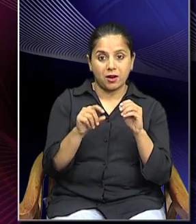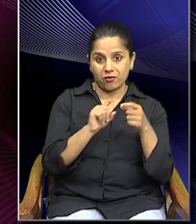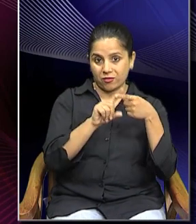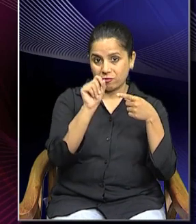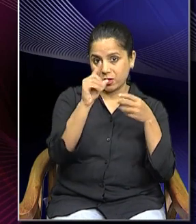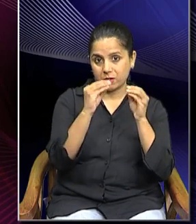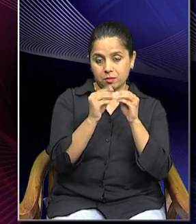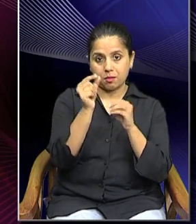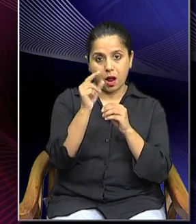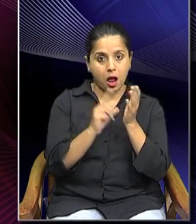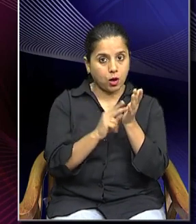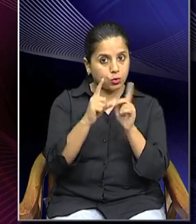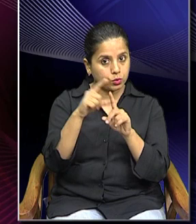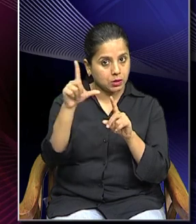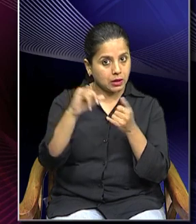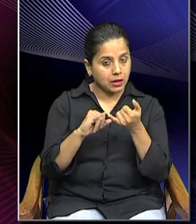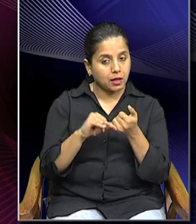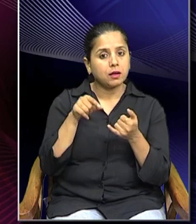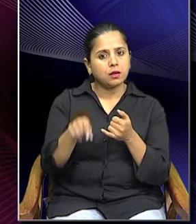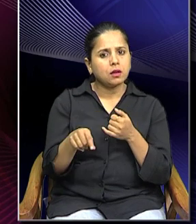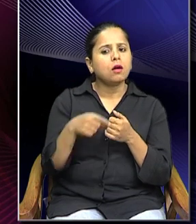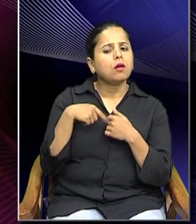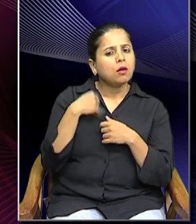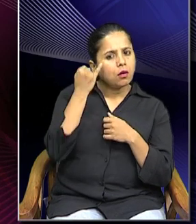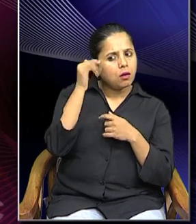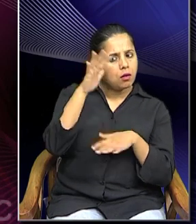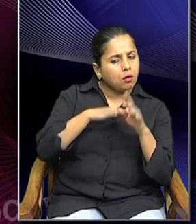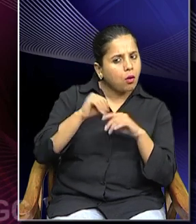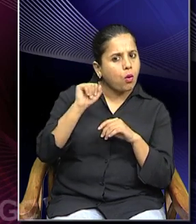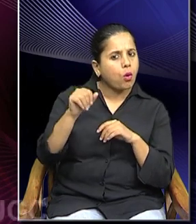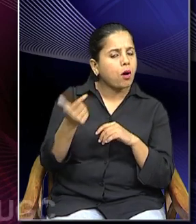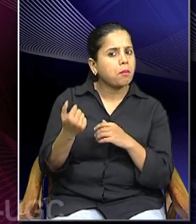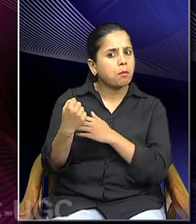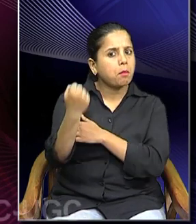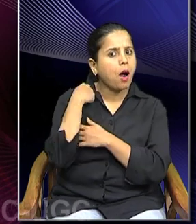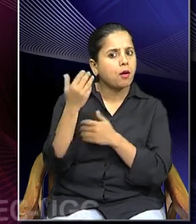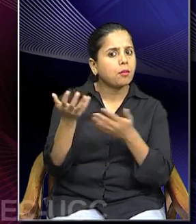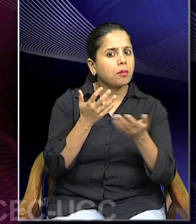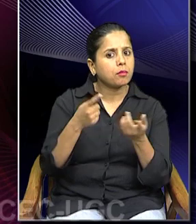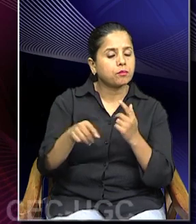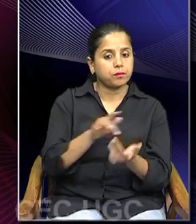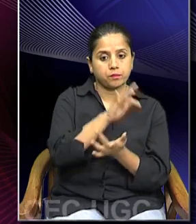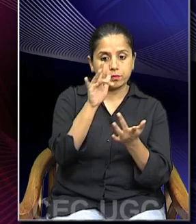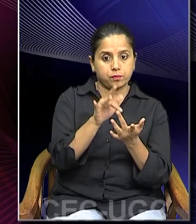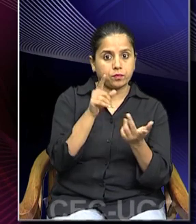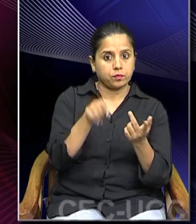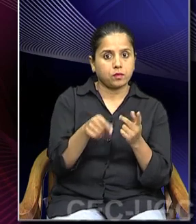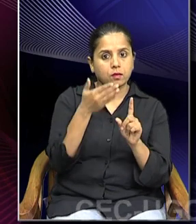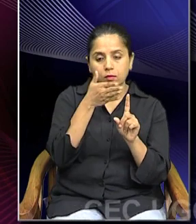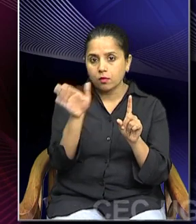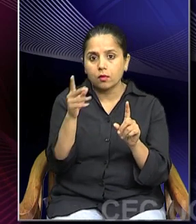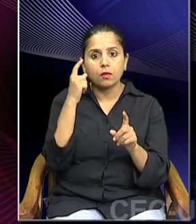model, an ideological critique of the power of the market that centers on the